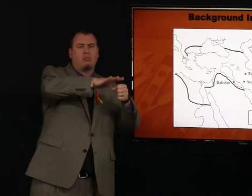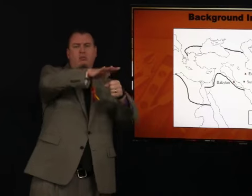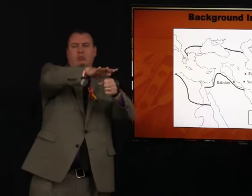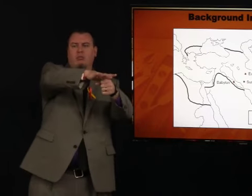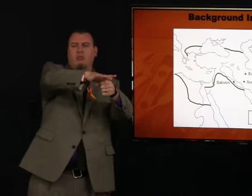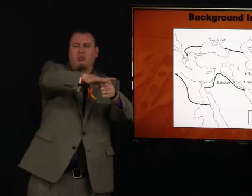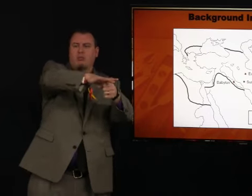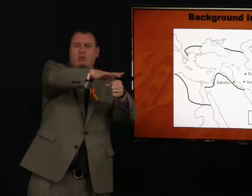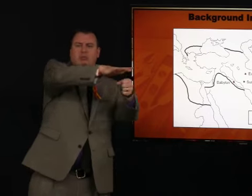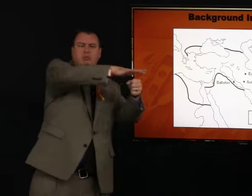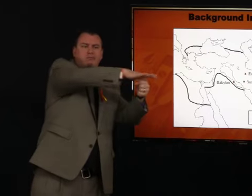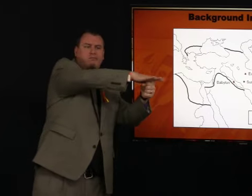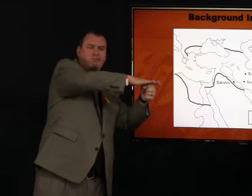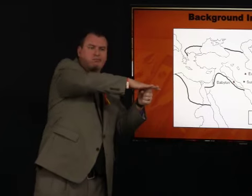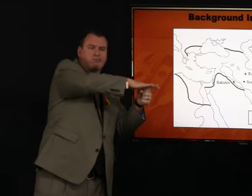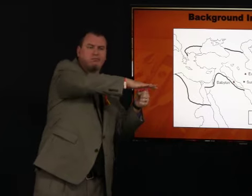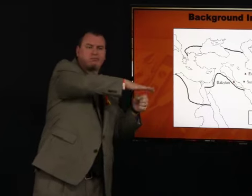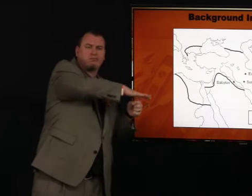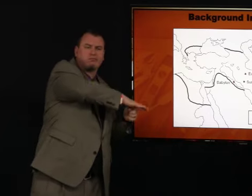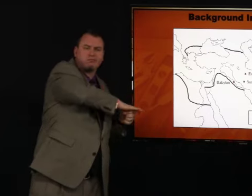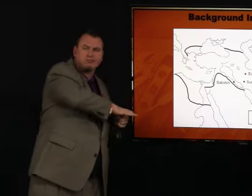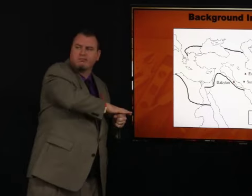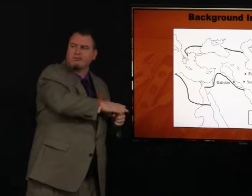can, yes. But you would need some